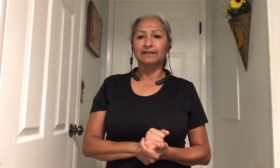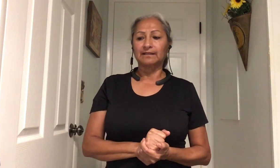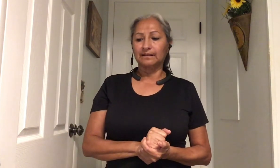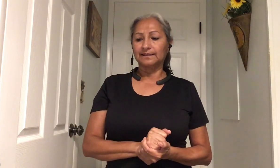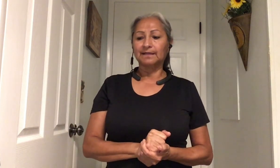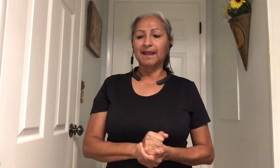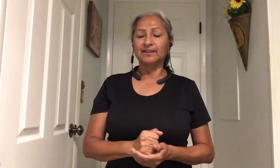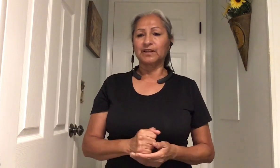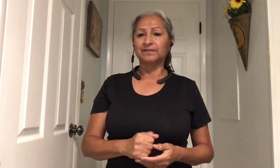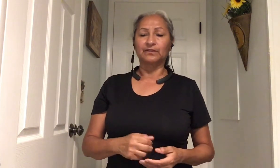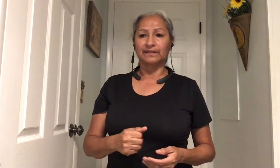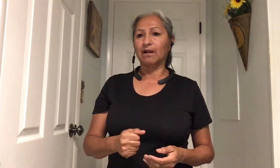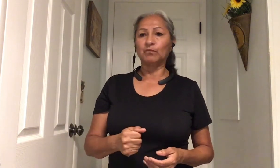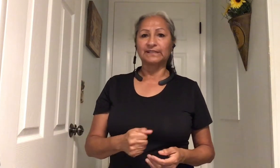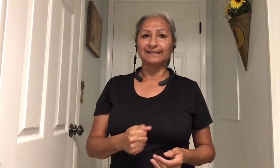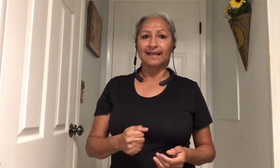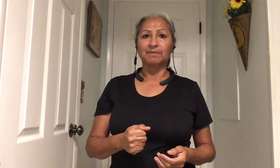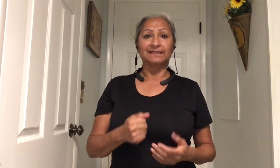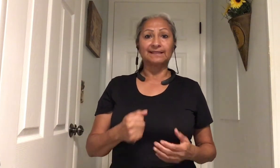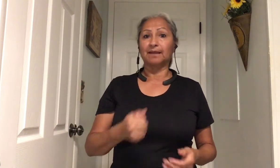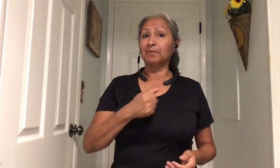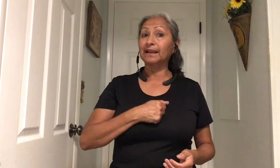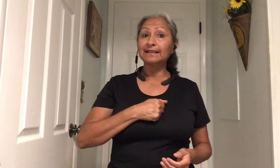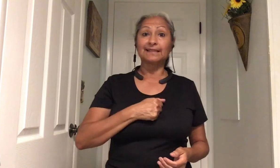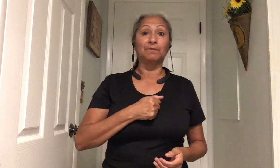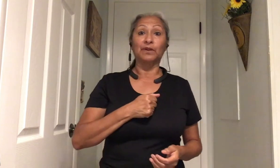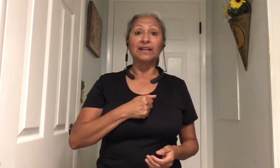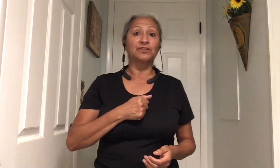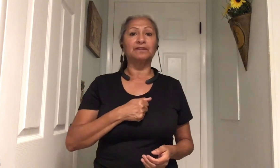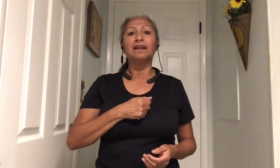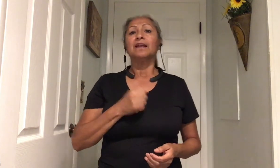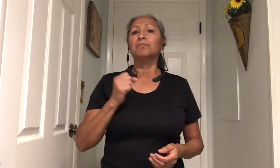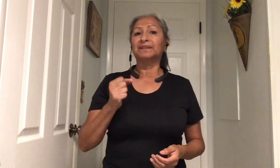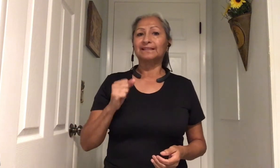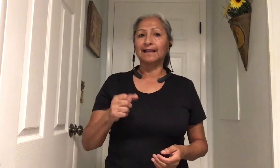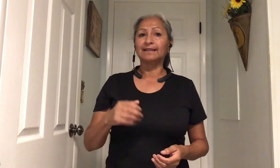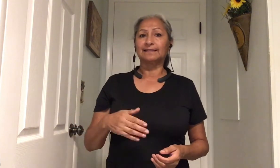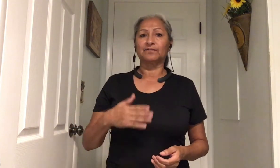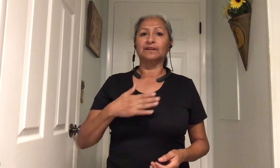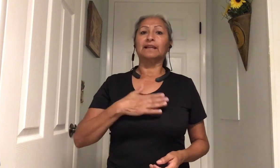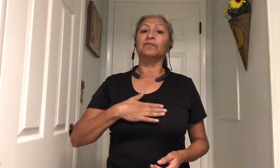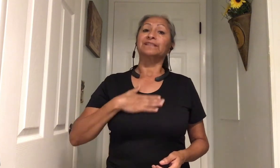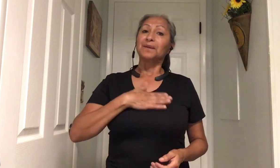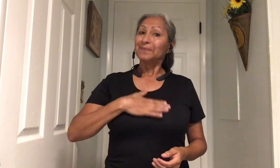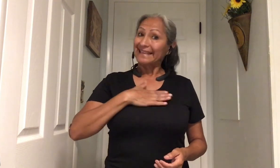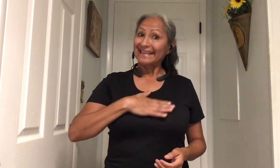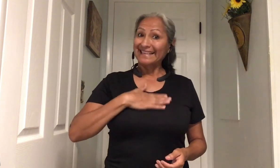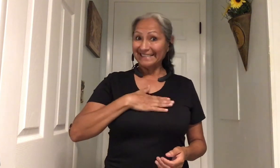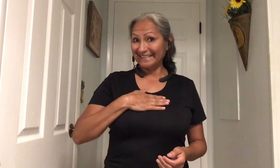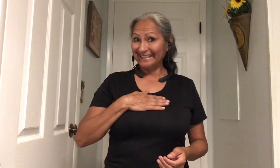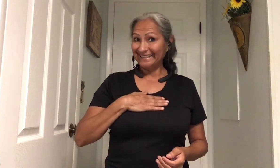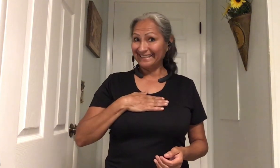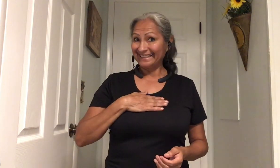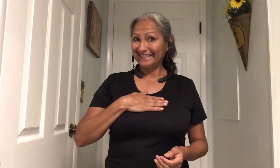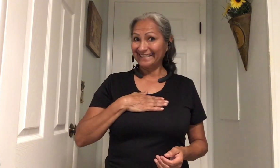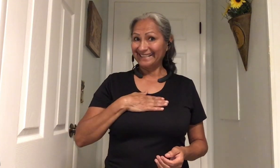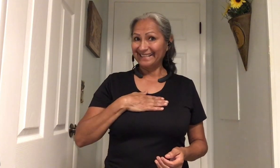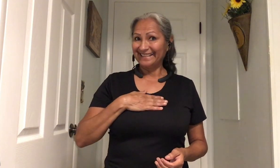some handshakes that are almost the same. It's the same place, same location, but the sign is different. Like if you say please,